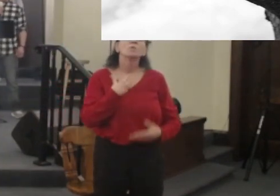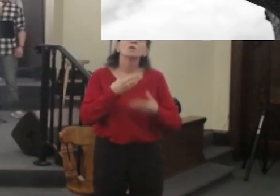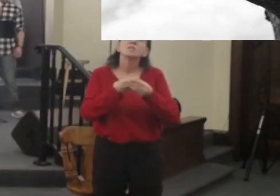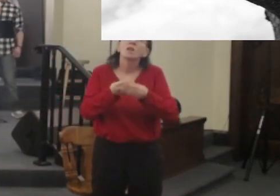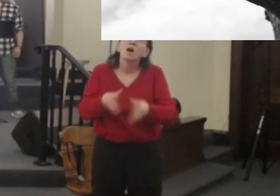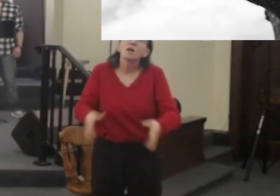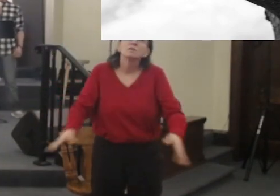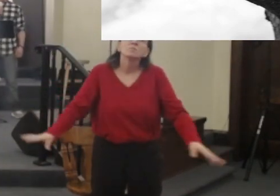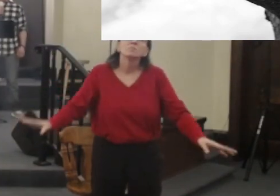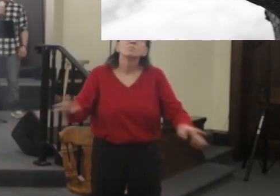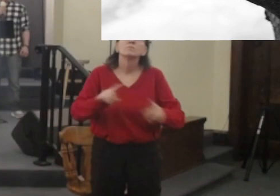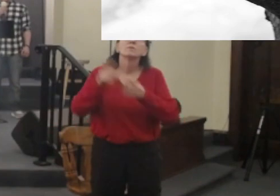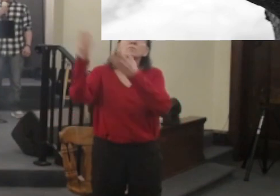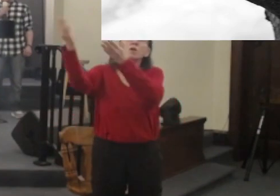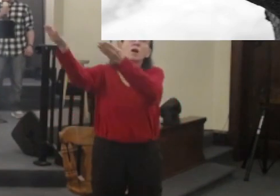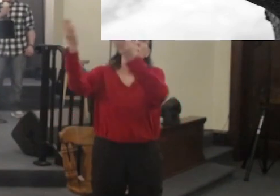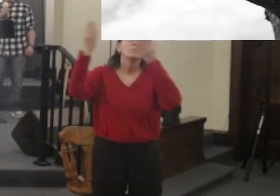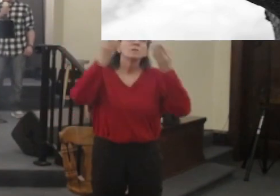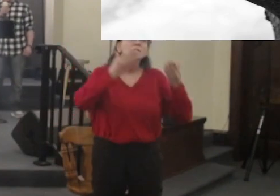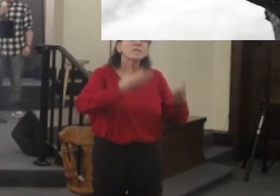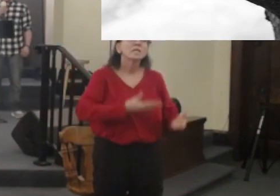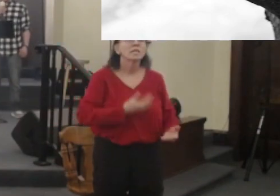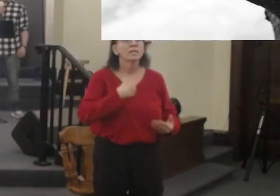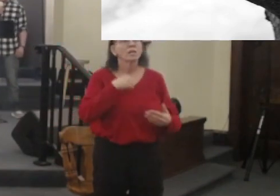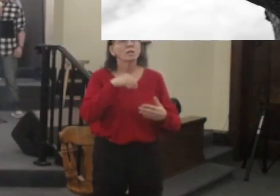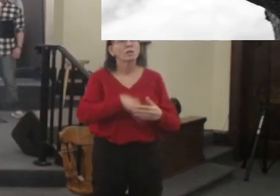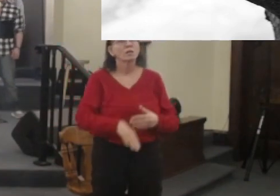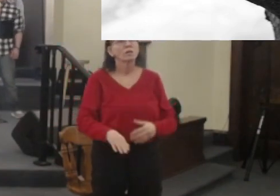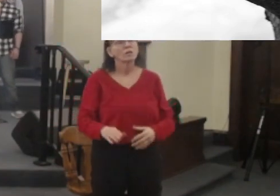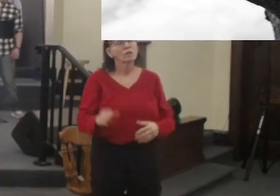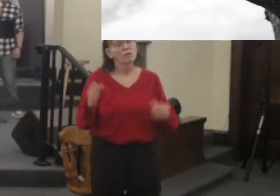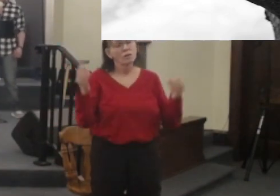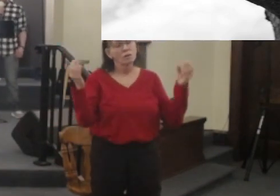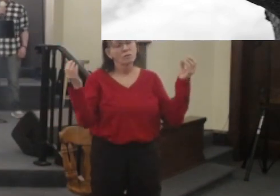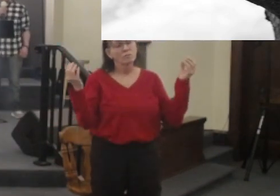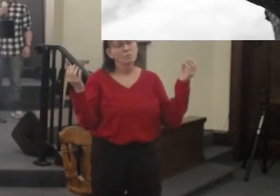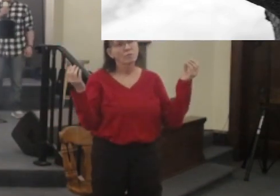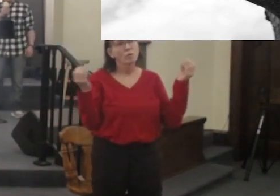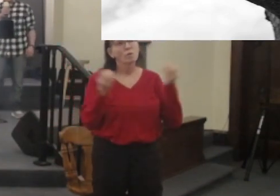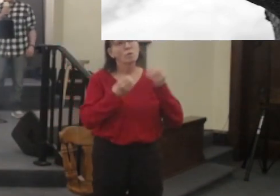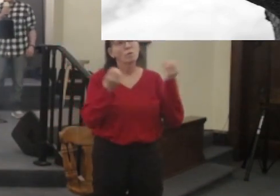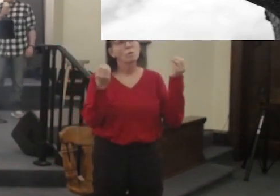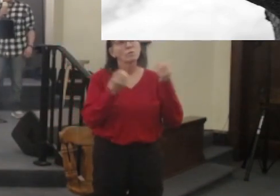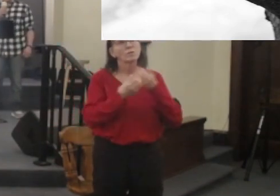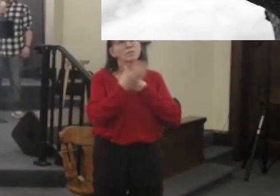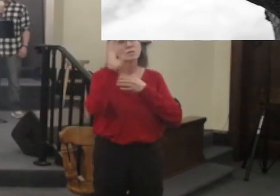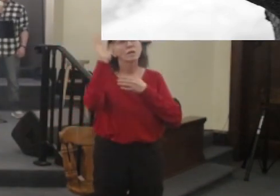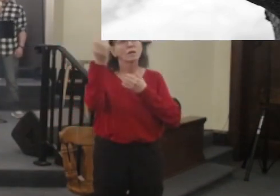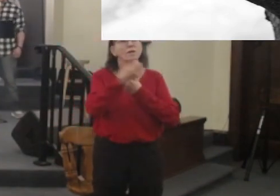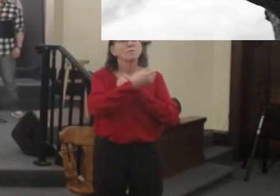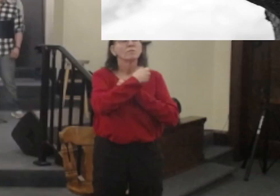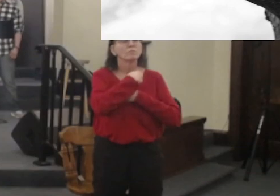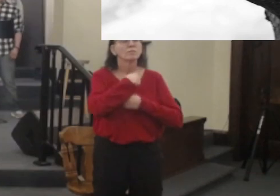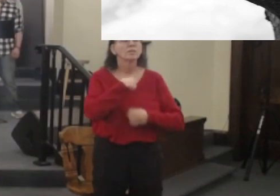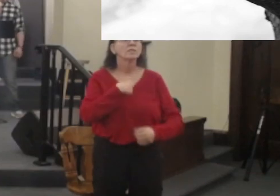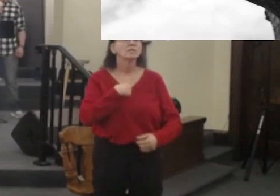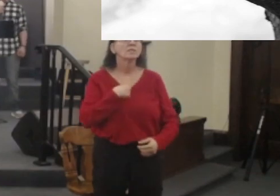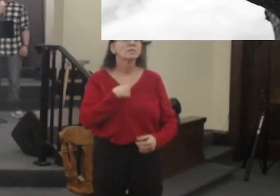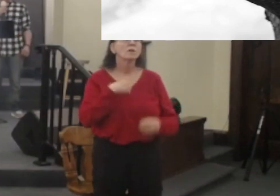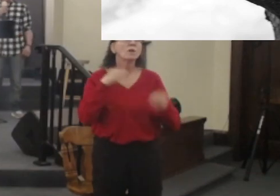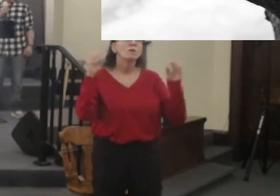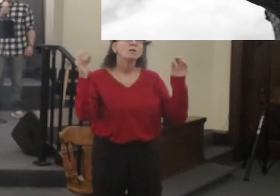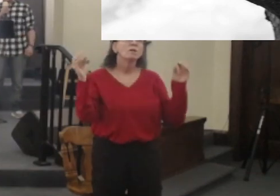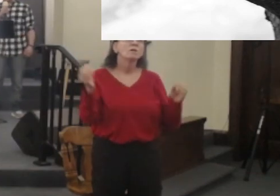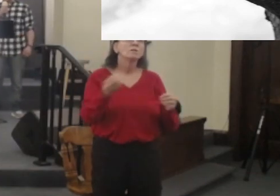I was lost, but he brought me in. Oh, his love for me. Oh,